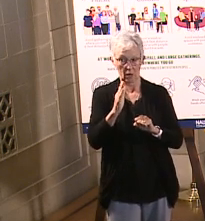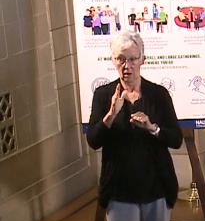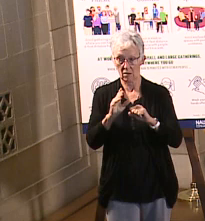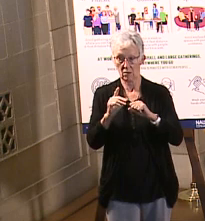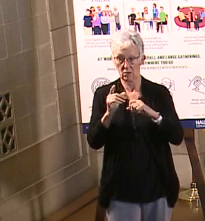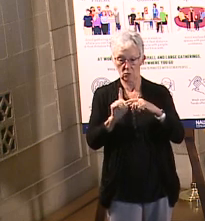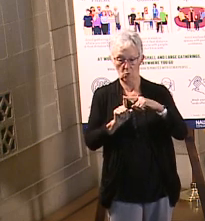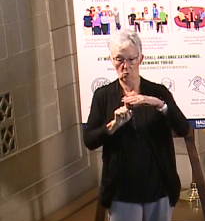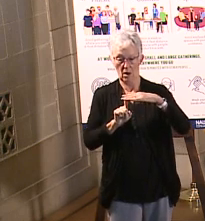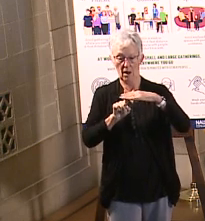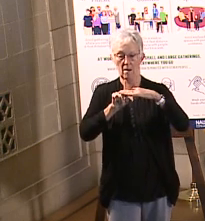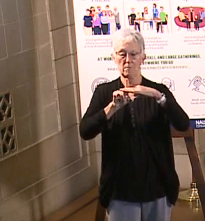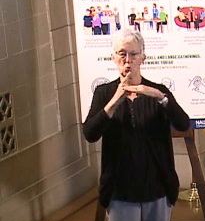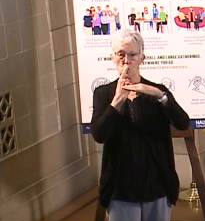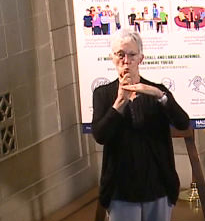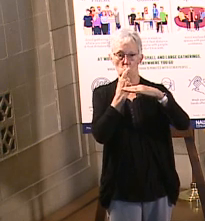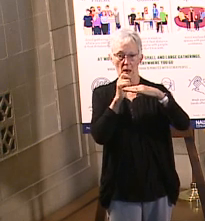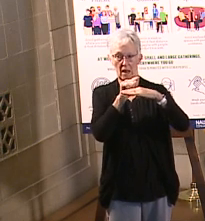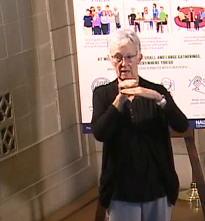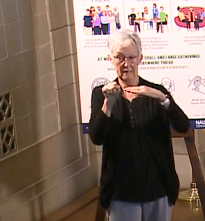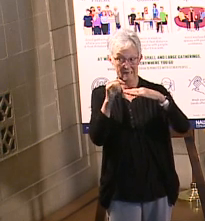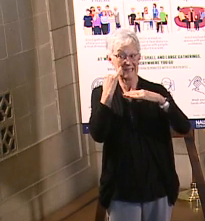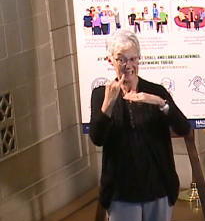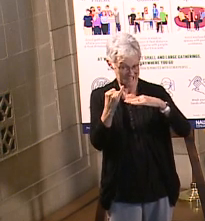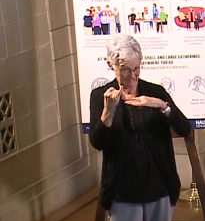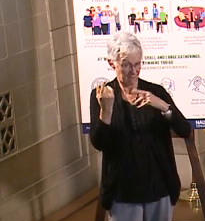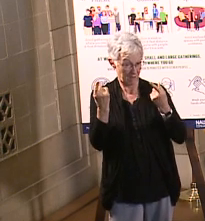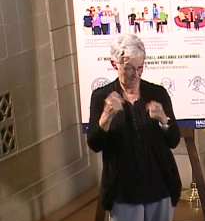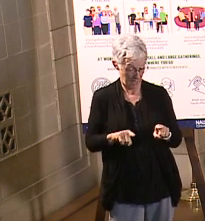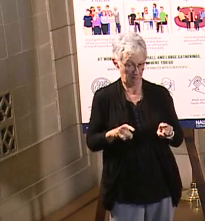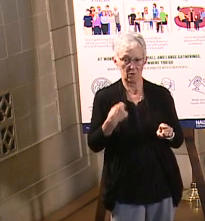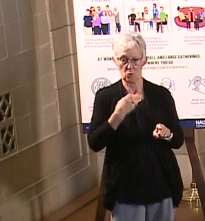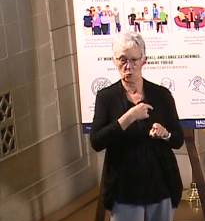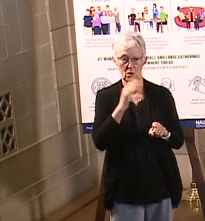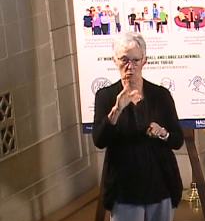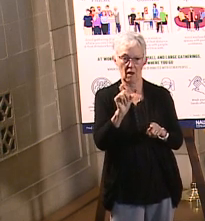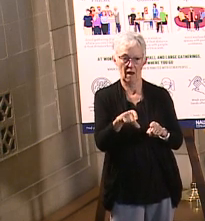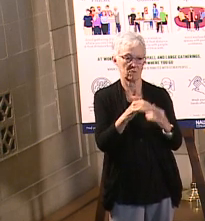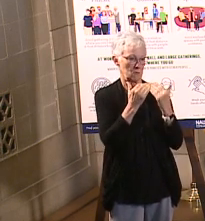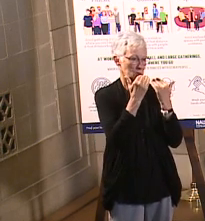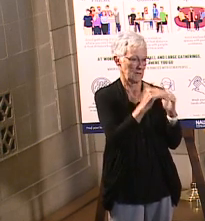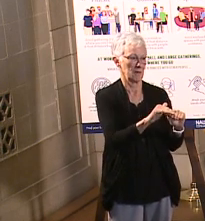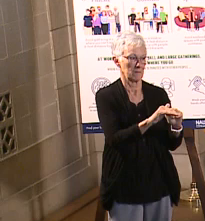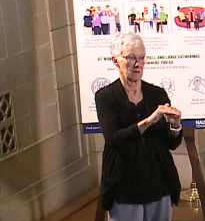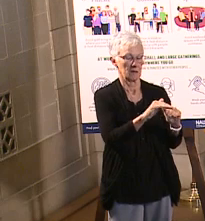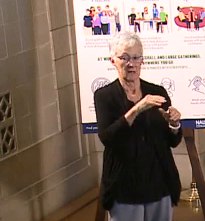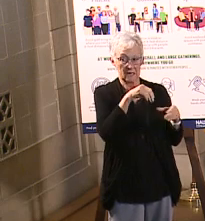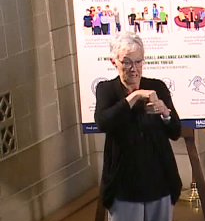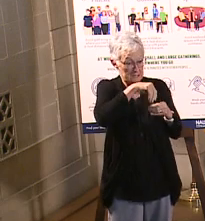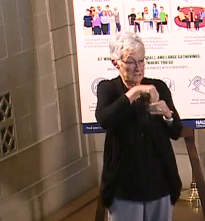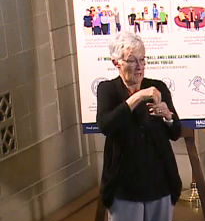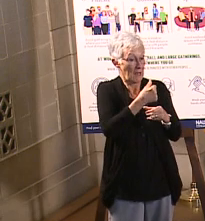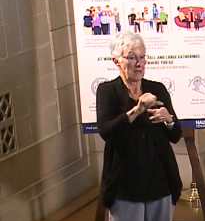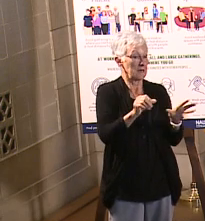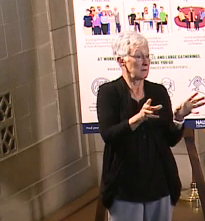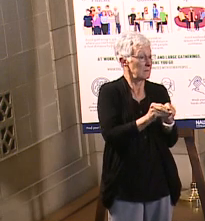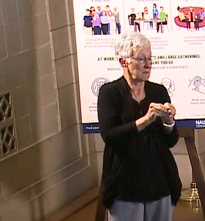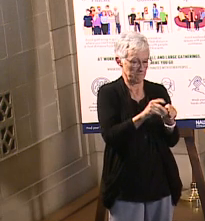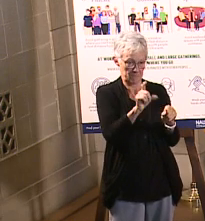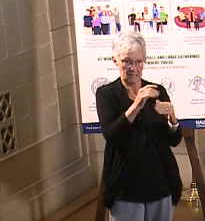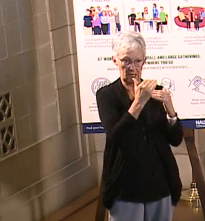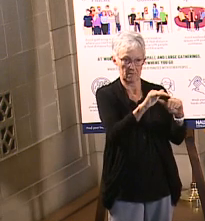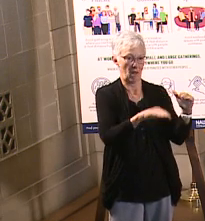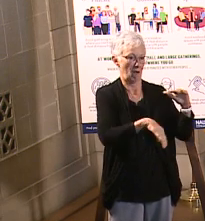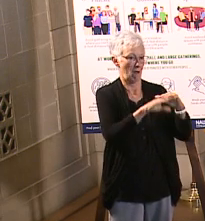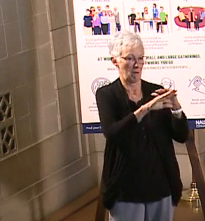those would include the 10-person rule on inside gatherings and wedding receptions and funerals, 25-person limitation